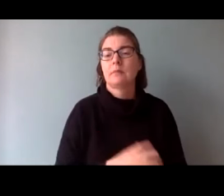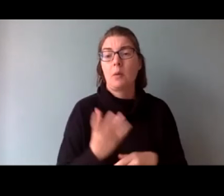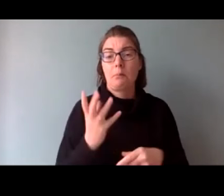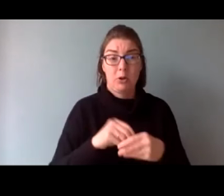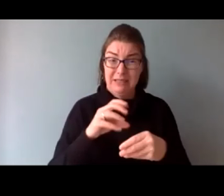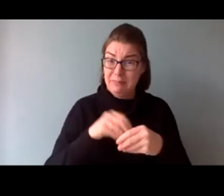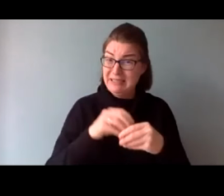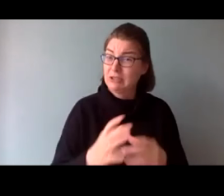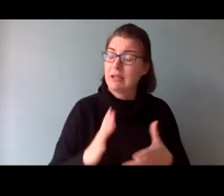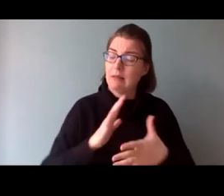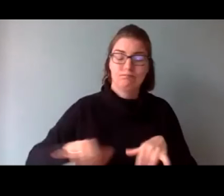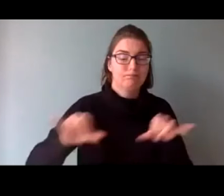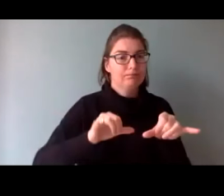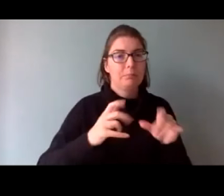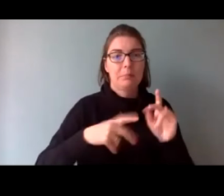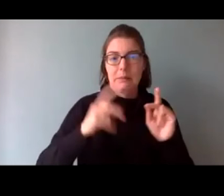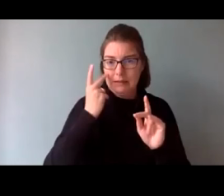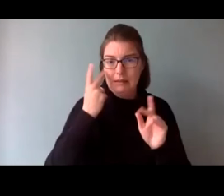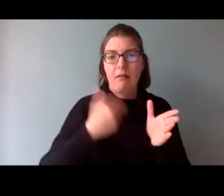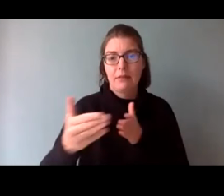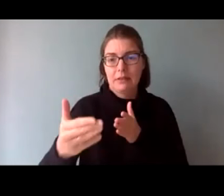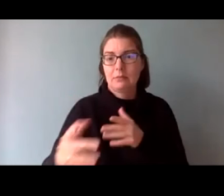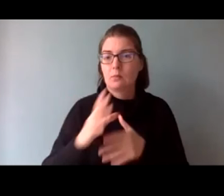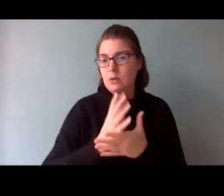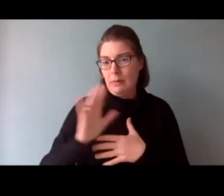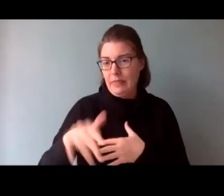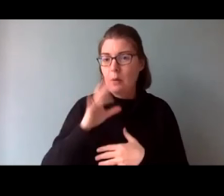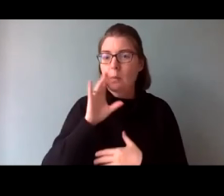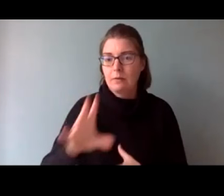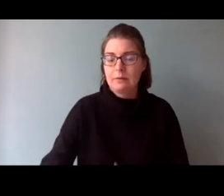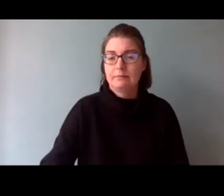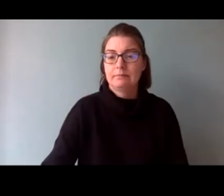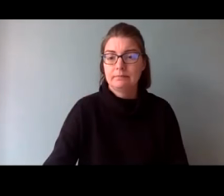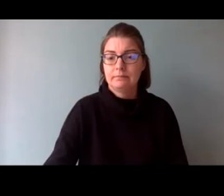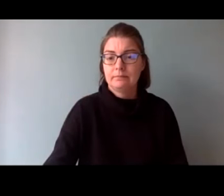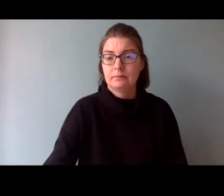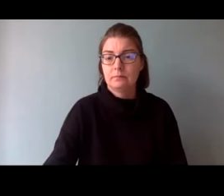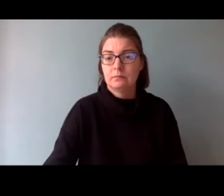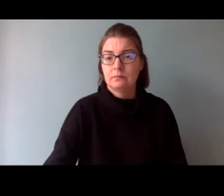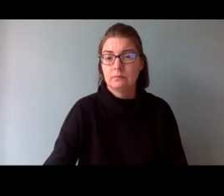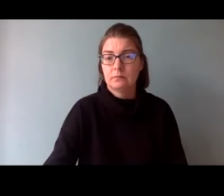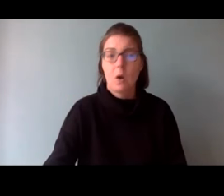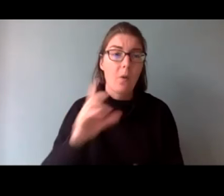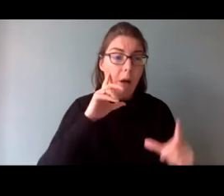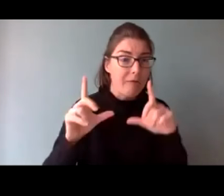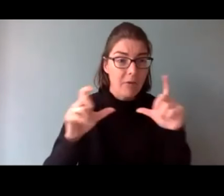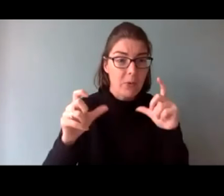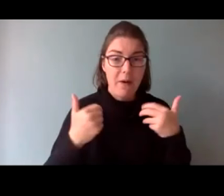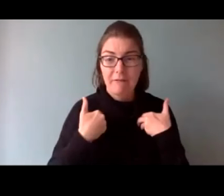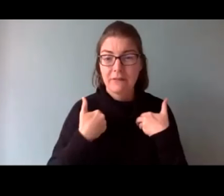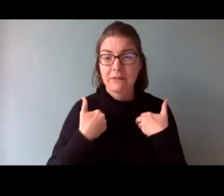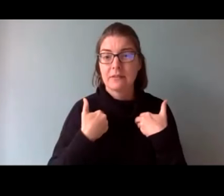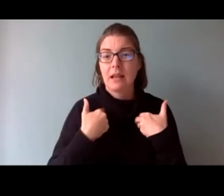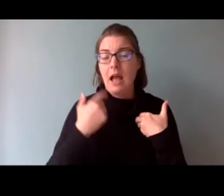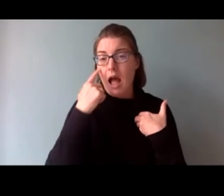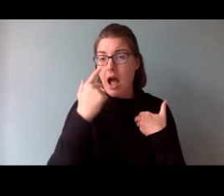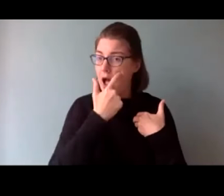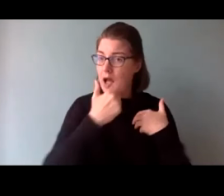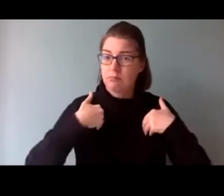Participation is a very common one that we're seeing, so we're definitely going to speak about that. Oh, there we go, a little photo. Eye fatigue,